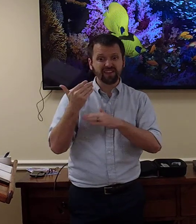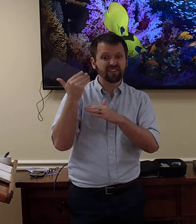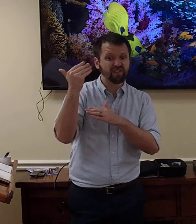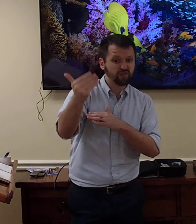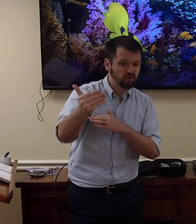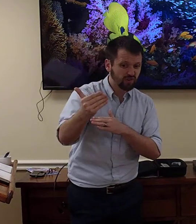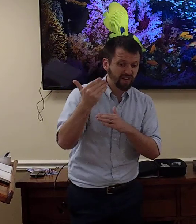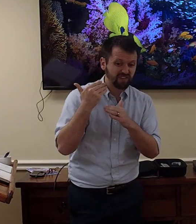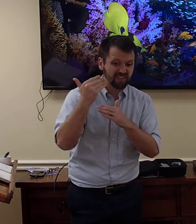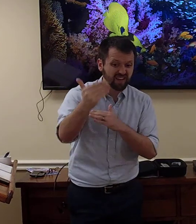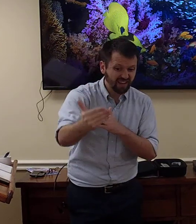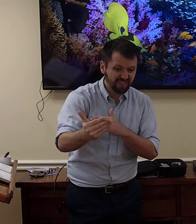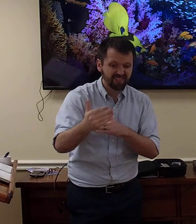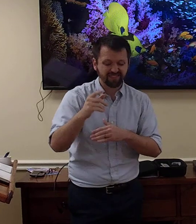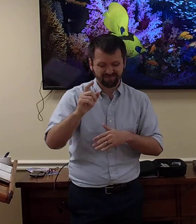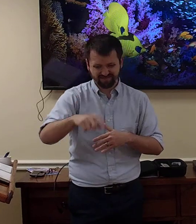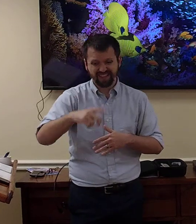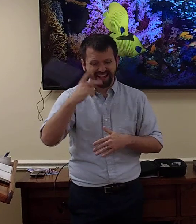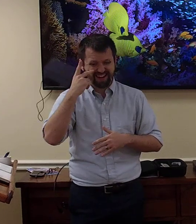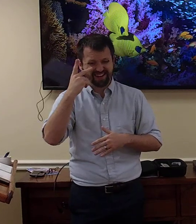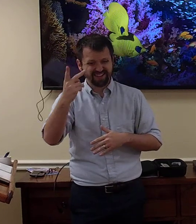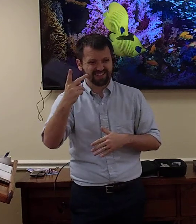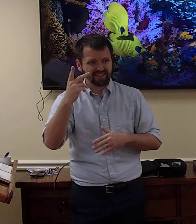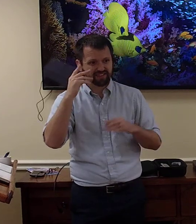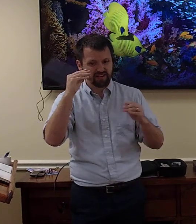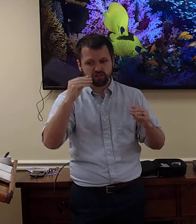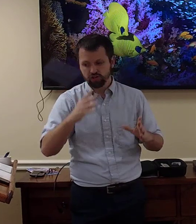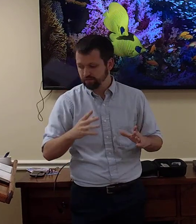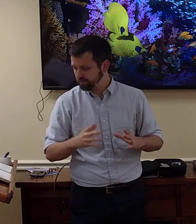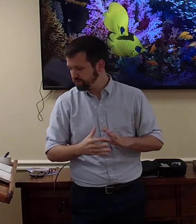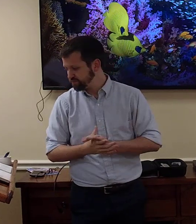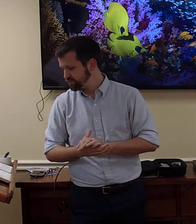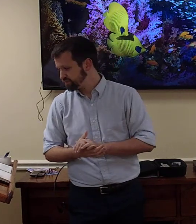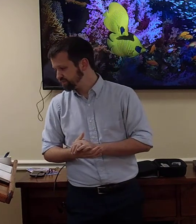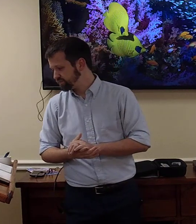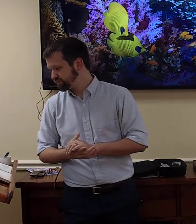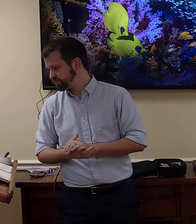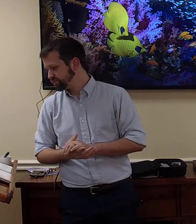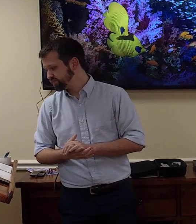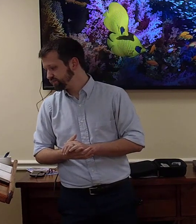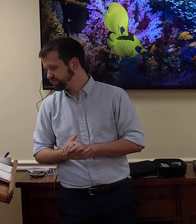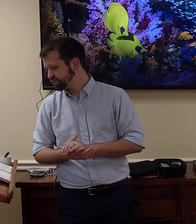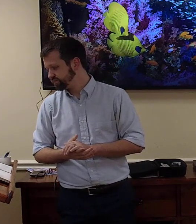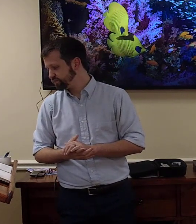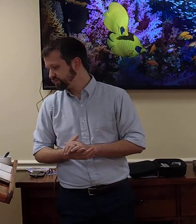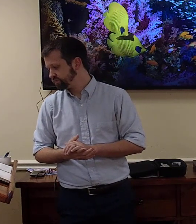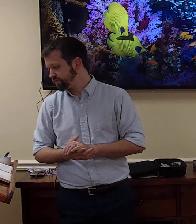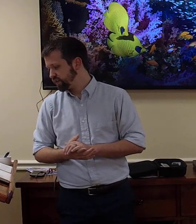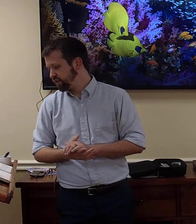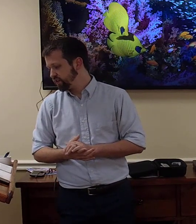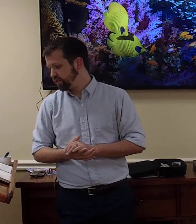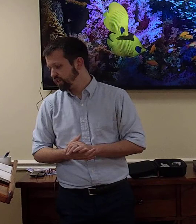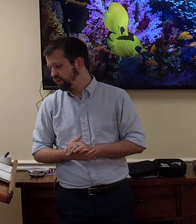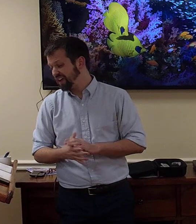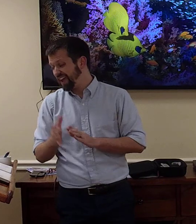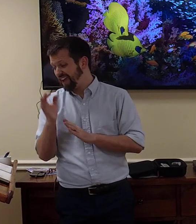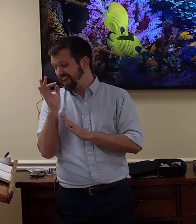in the future. 5 days next. I need to see the teacher. Okay. So,